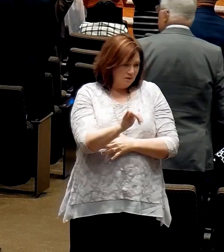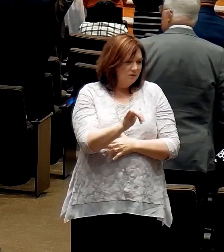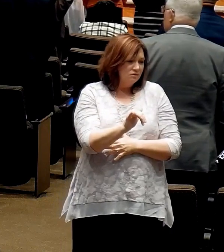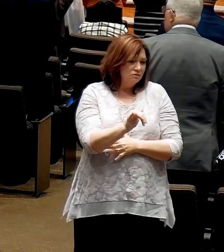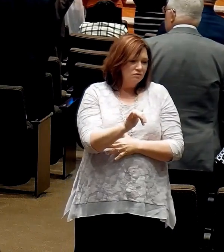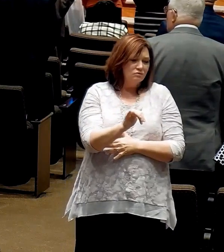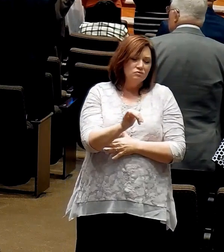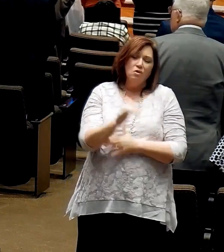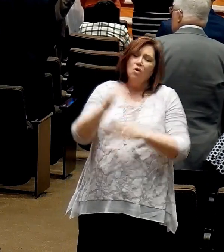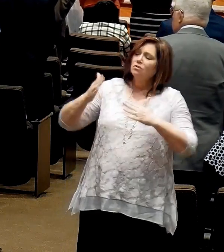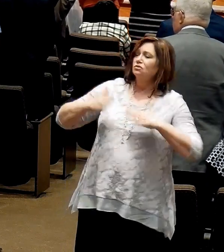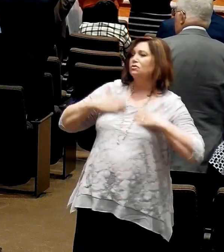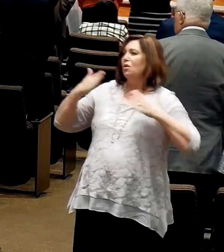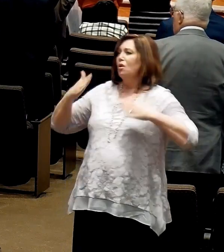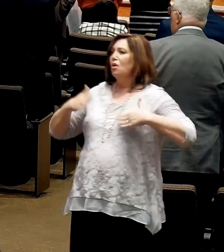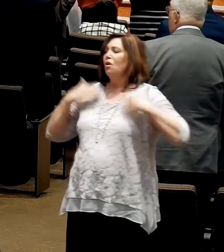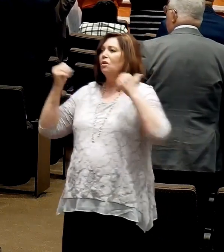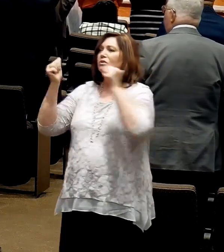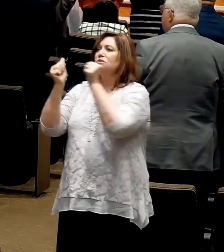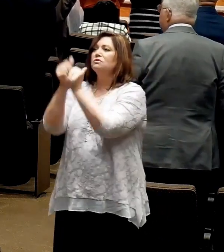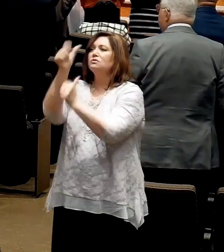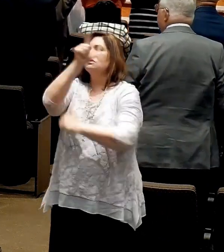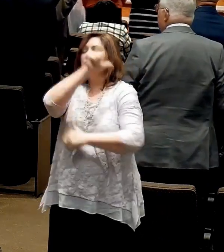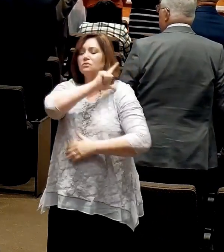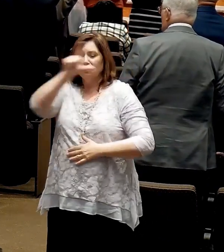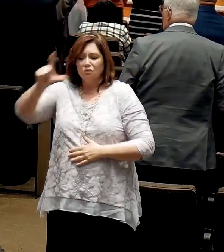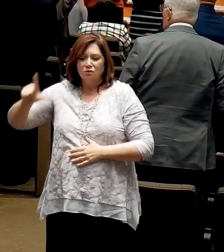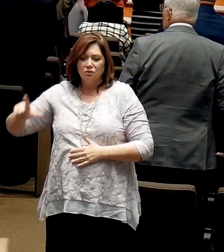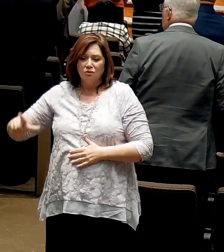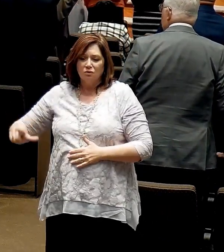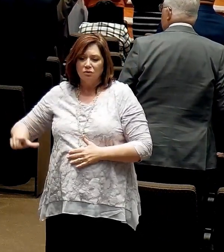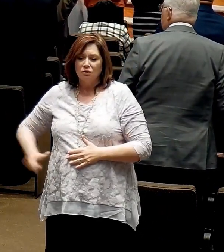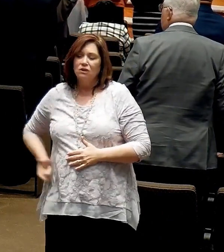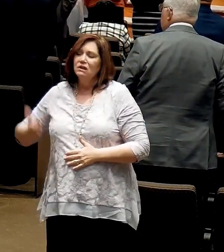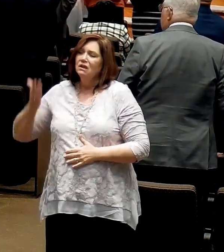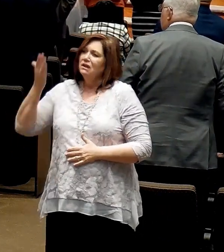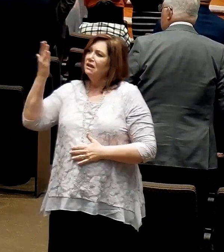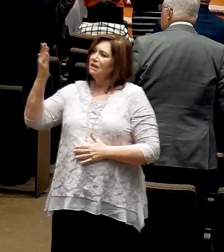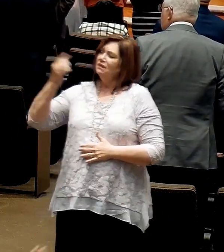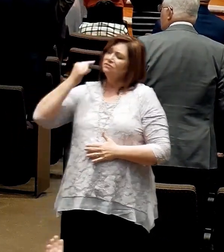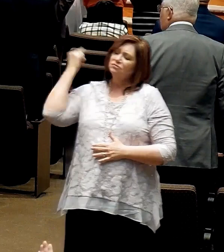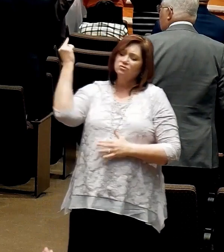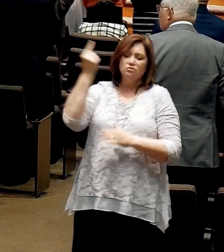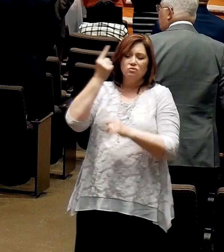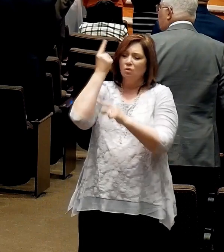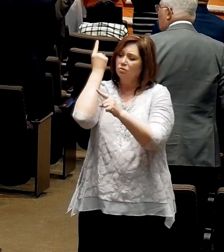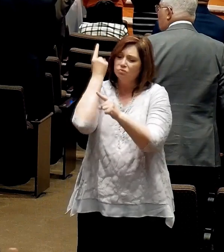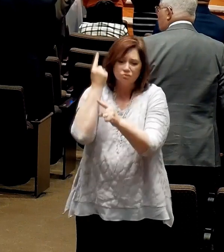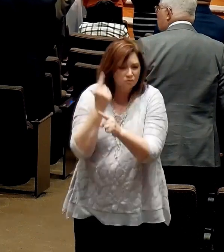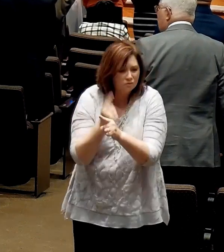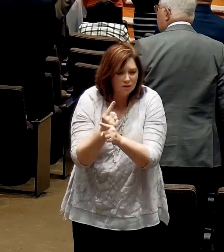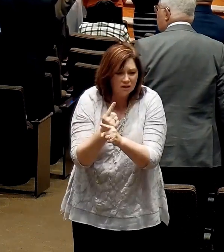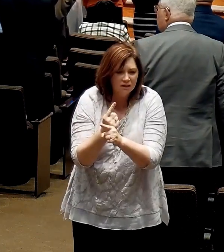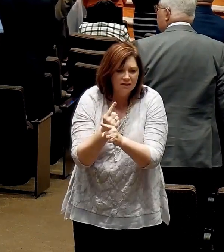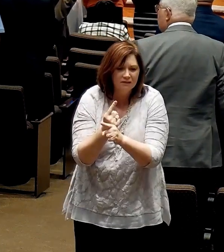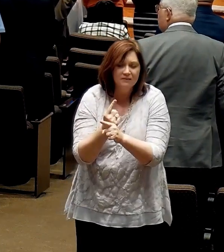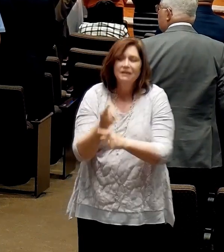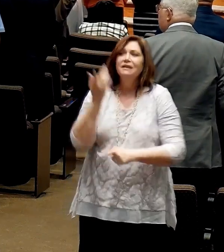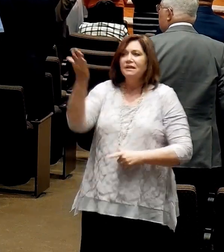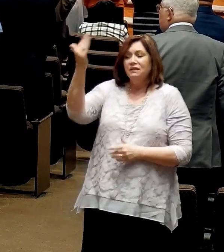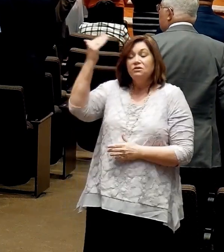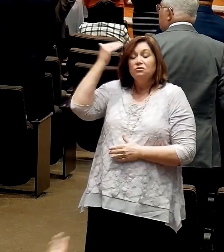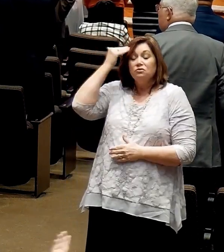song. Oh, rejoice in the Lord, he makes no mistake.